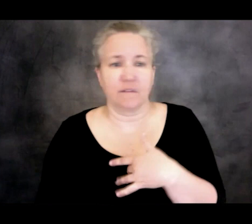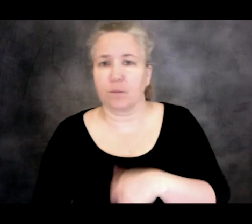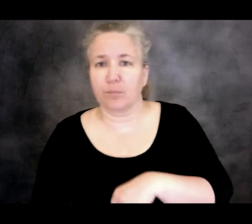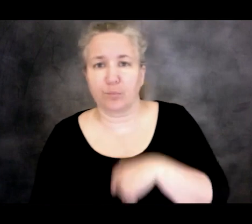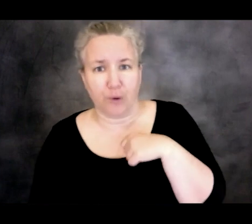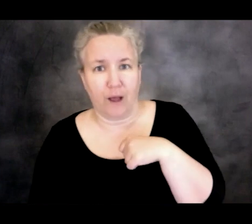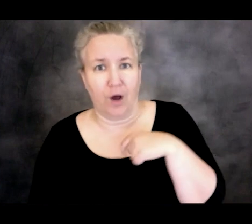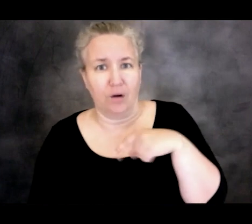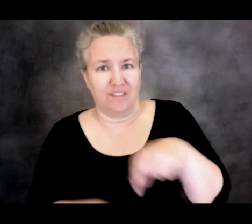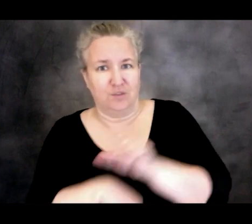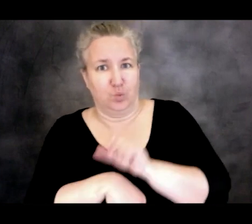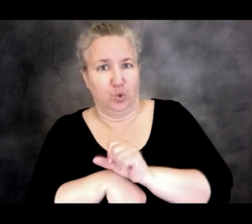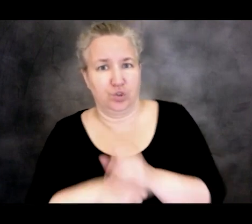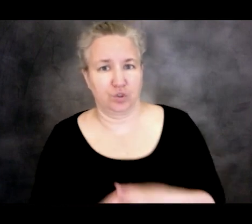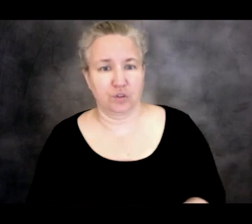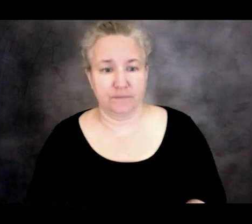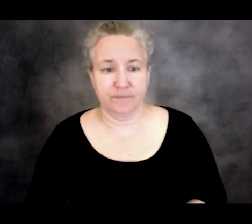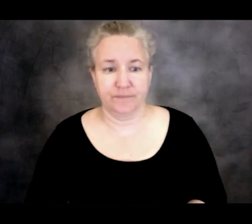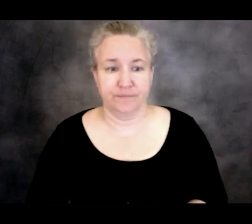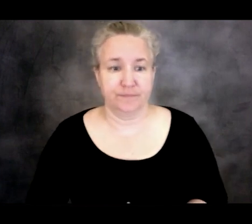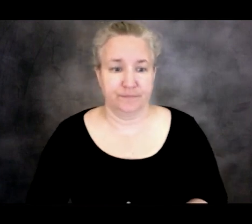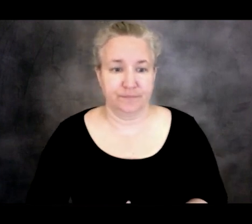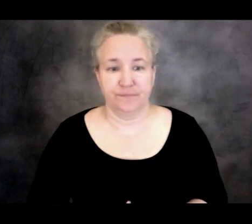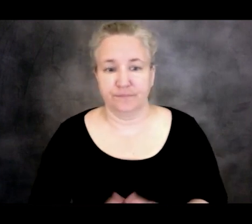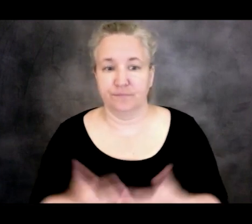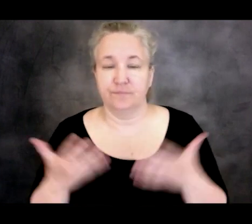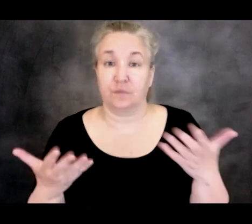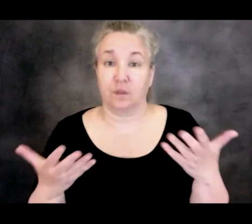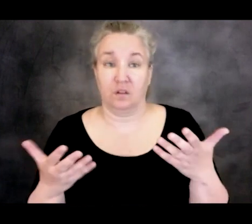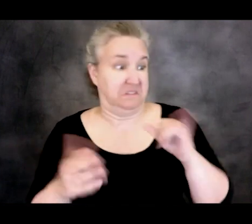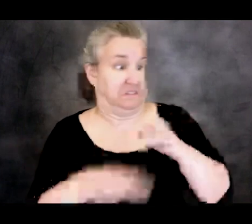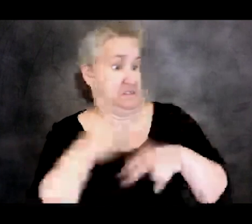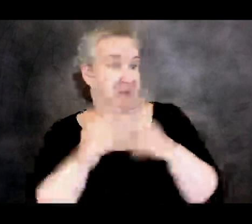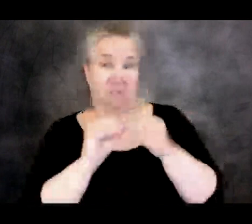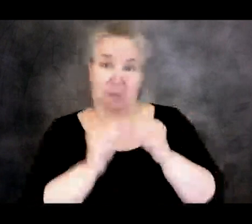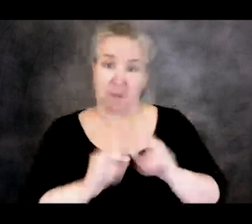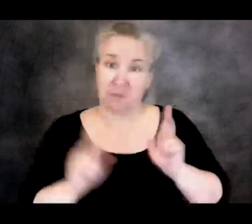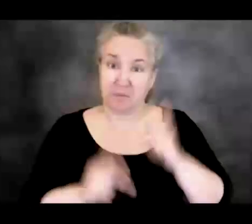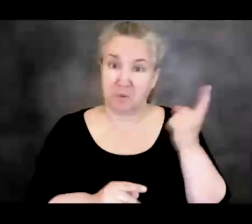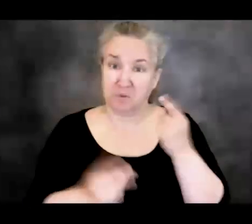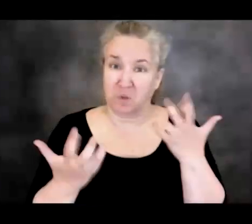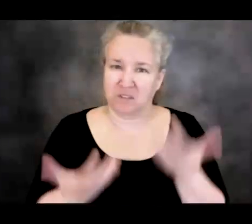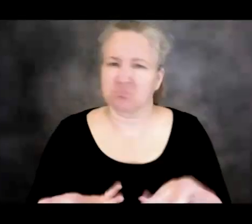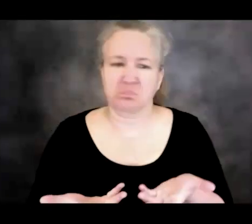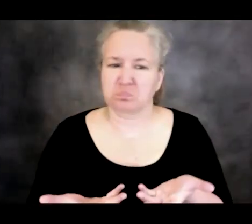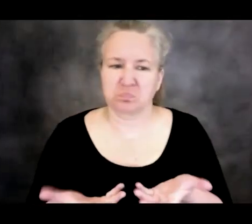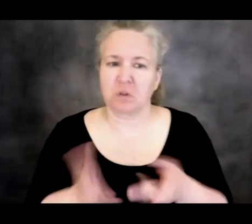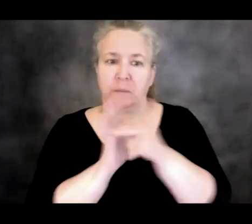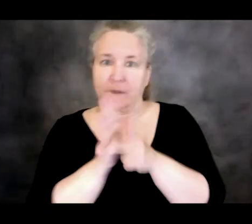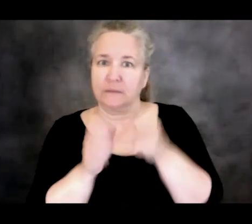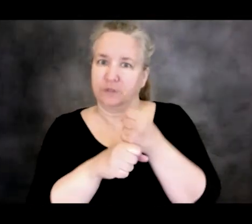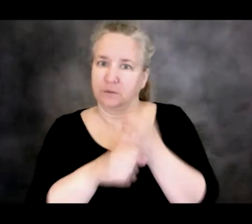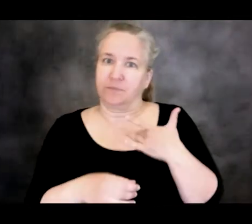of this work that's not, this is not the kind of numbers that people always want, policymakers always want to kind of